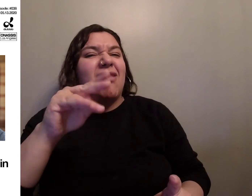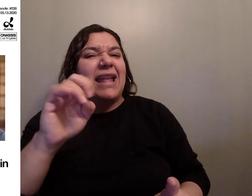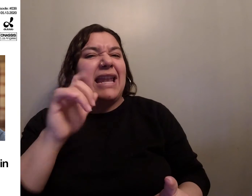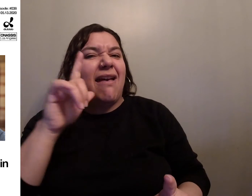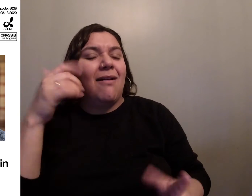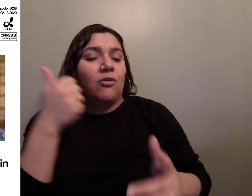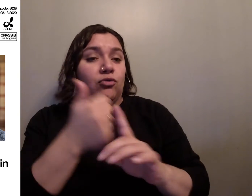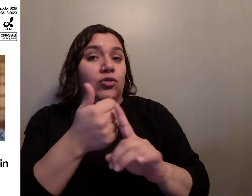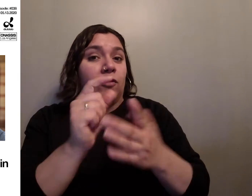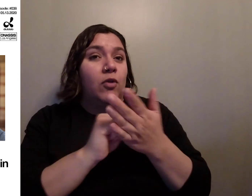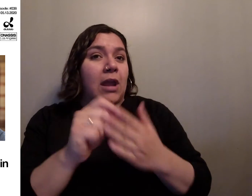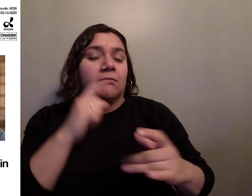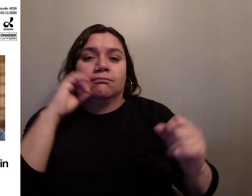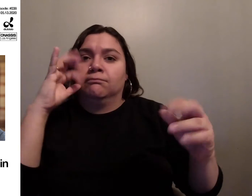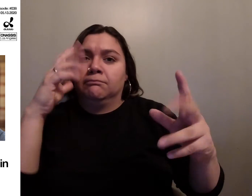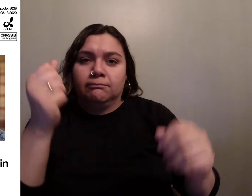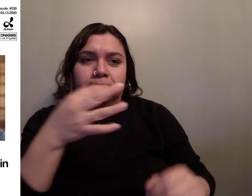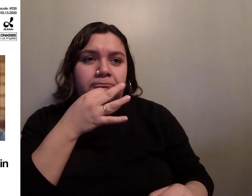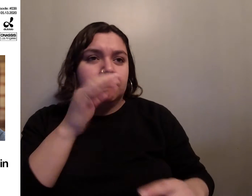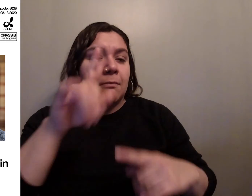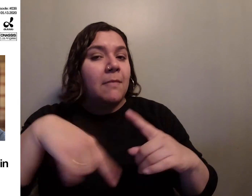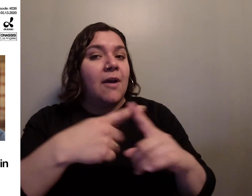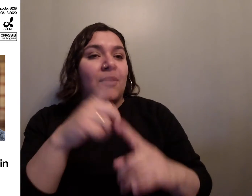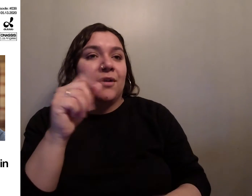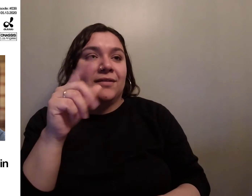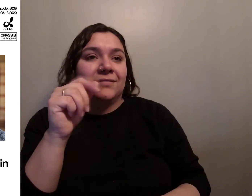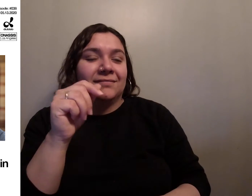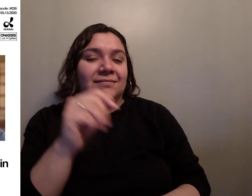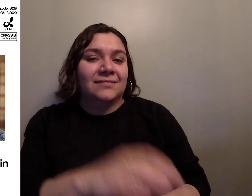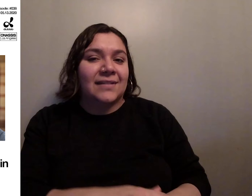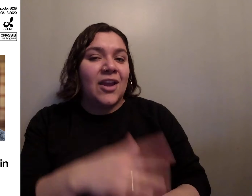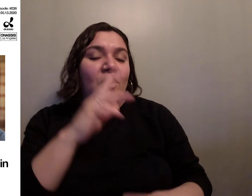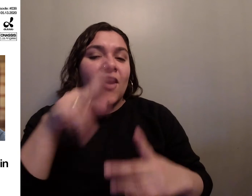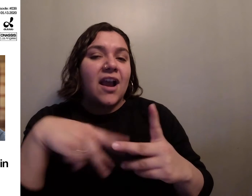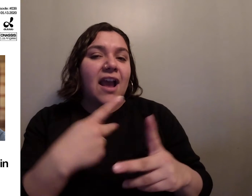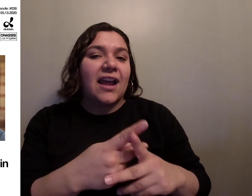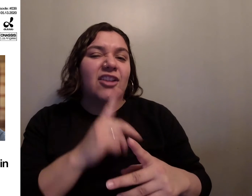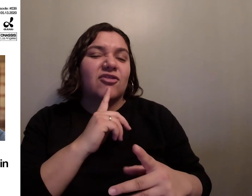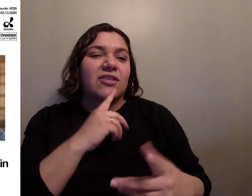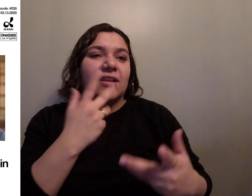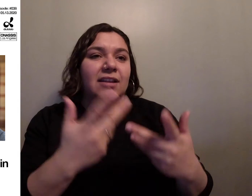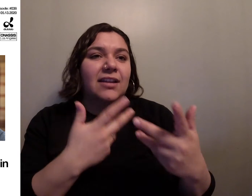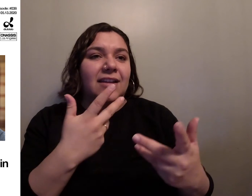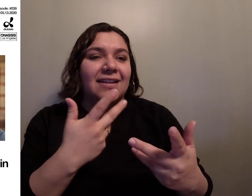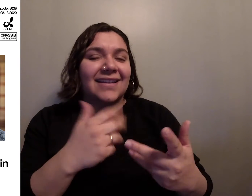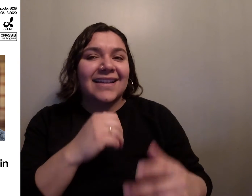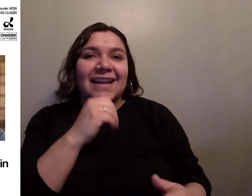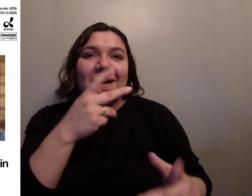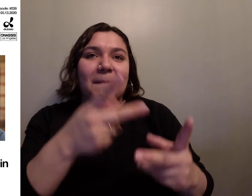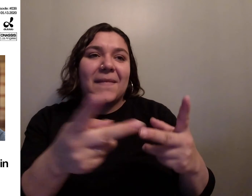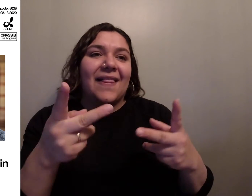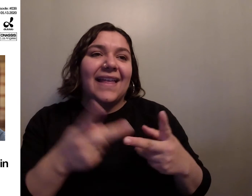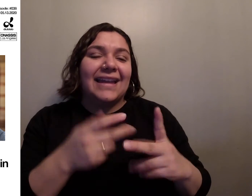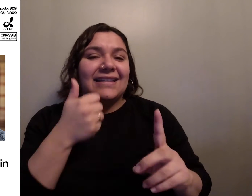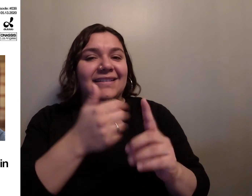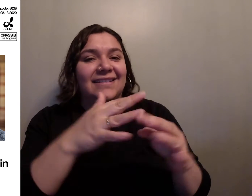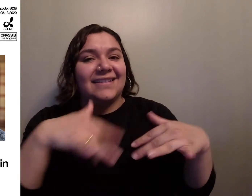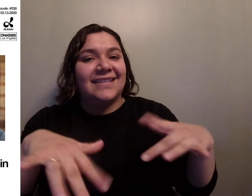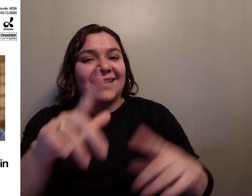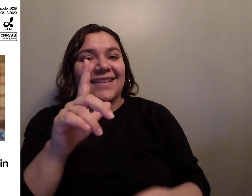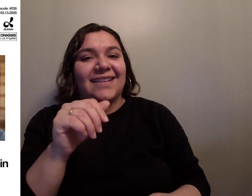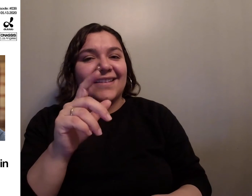and because, Linnell writes so brilliantly about Los Angeles and what an